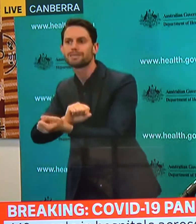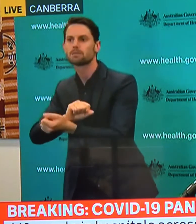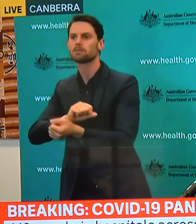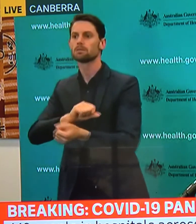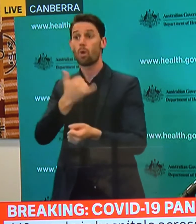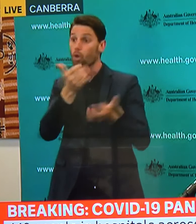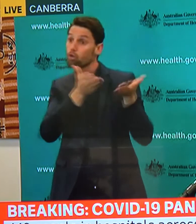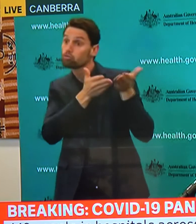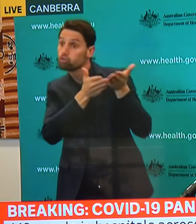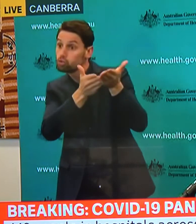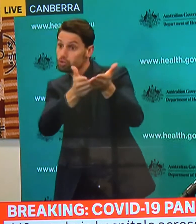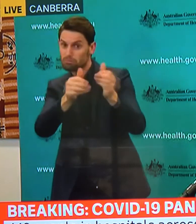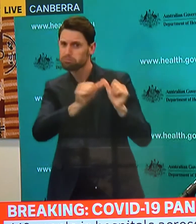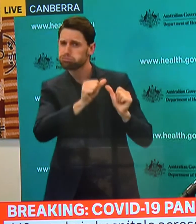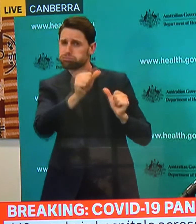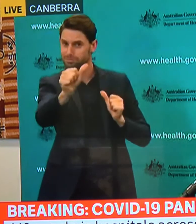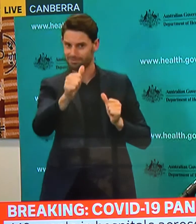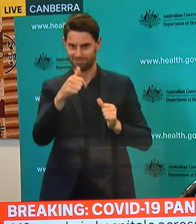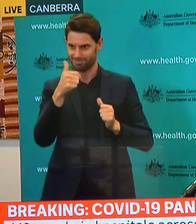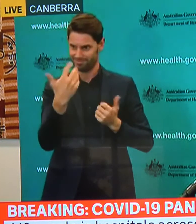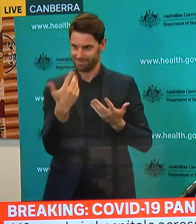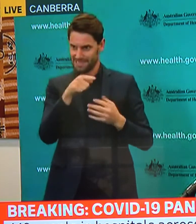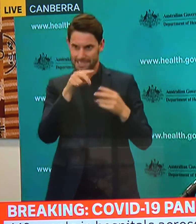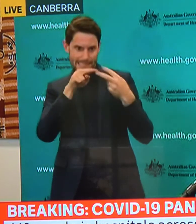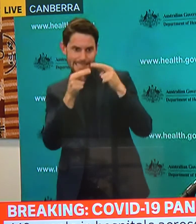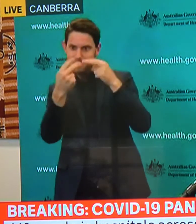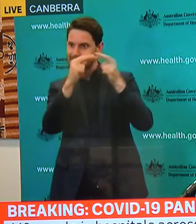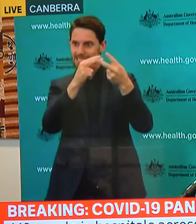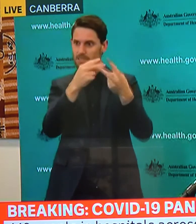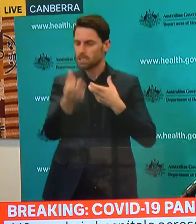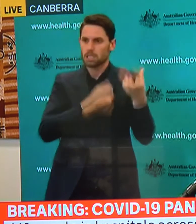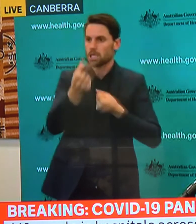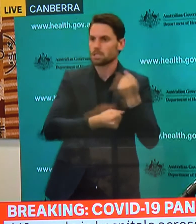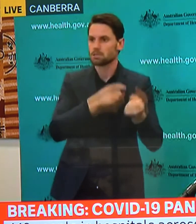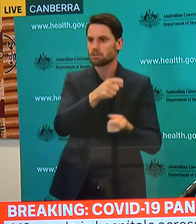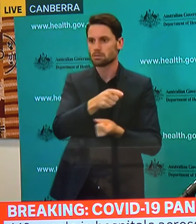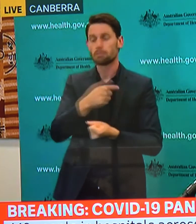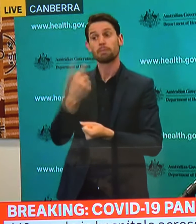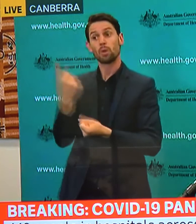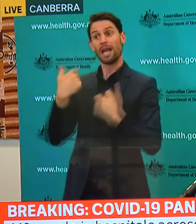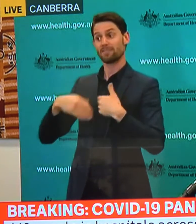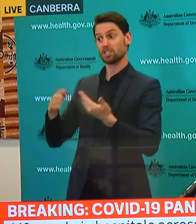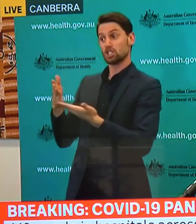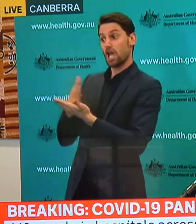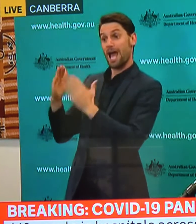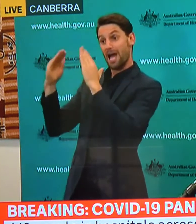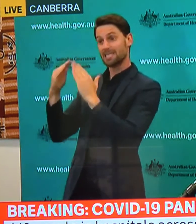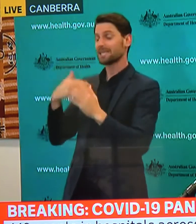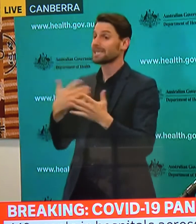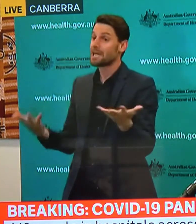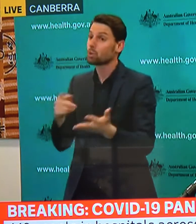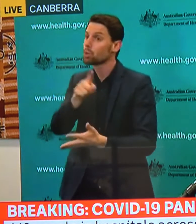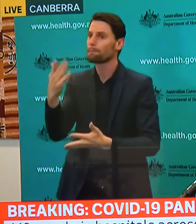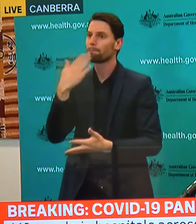cruise ships, as we've seen. People in close quarters doesn't mean they have to be close all the time, and I would certainly encourage them